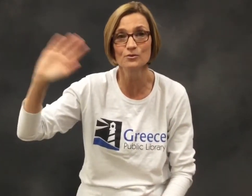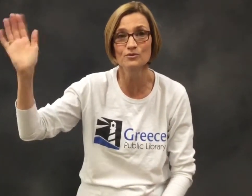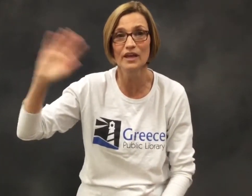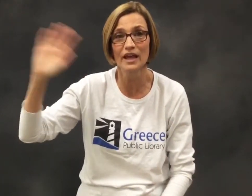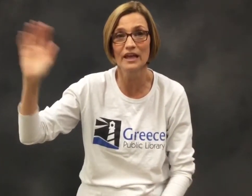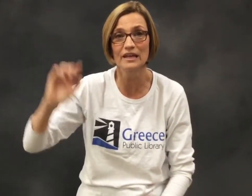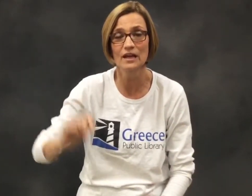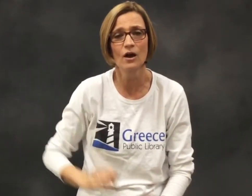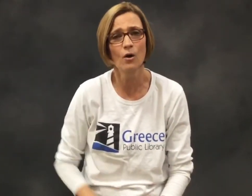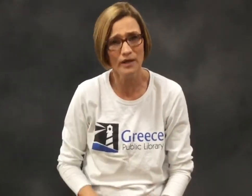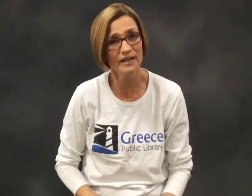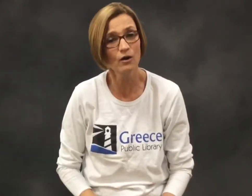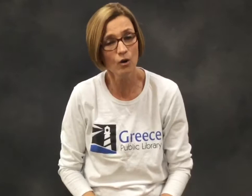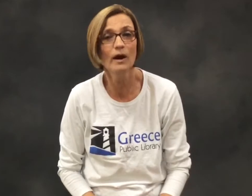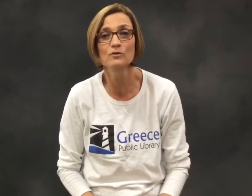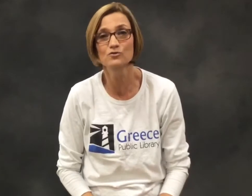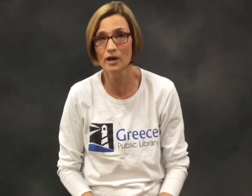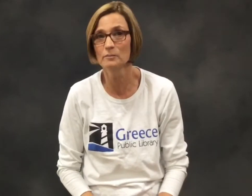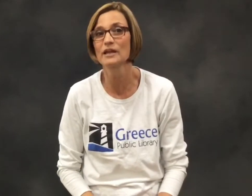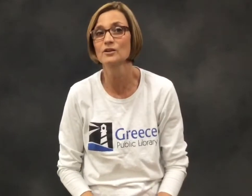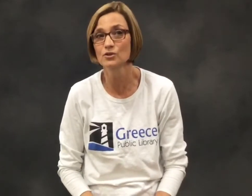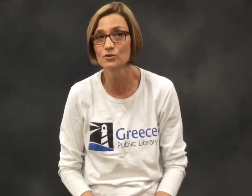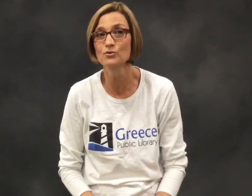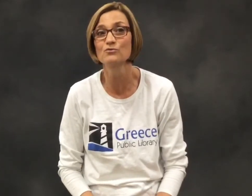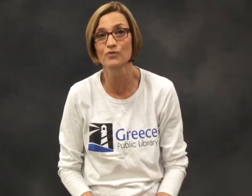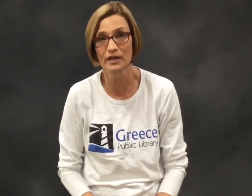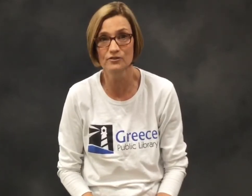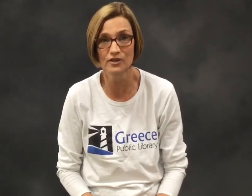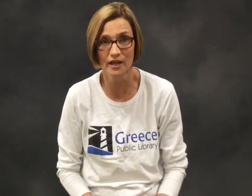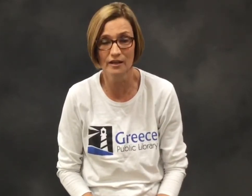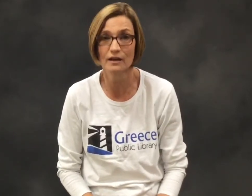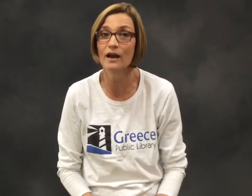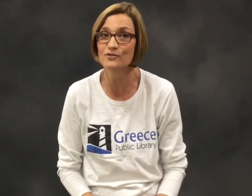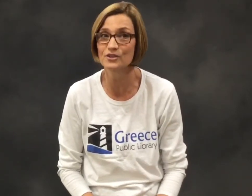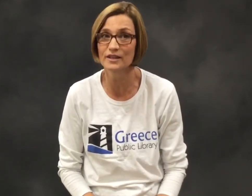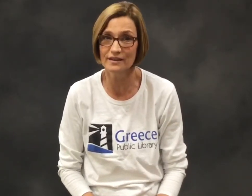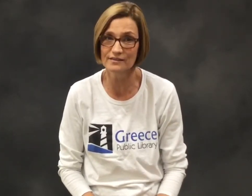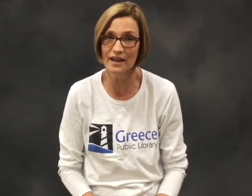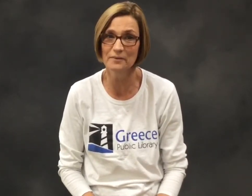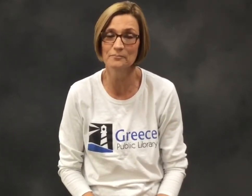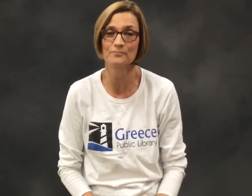today. Okay, now go out and try and make a new friend today. I'll see you next time.